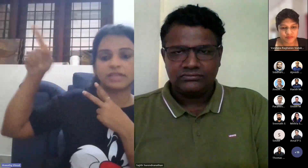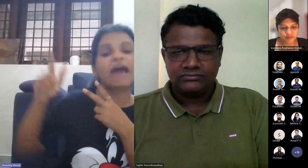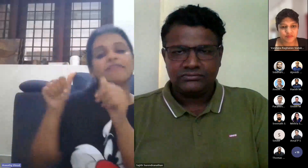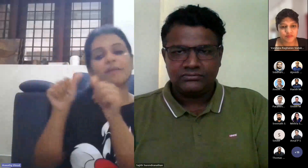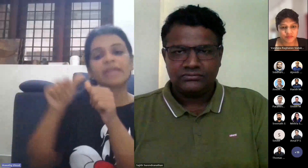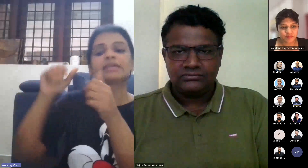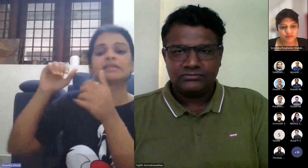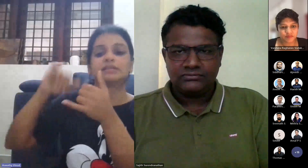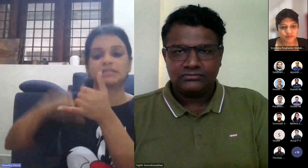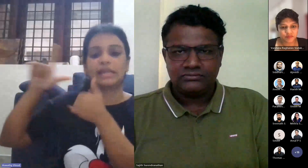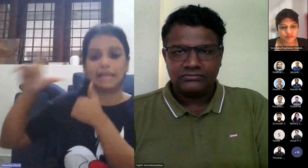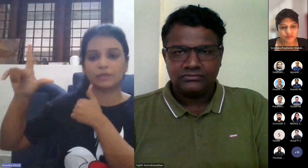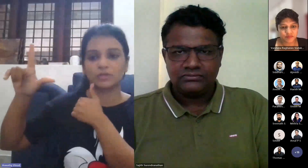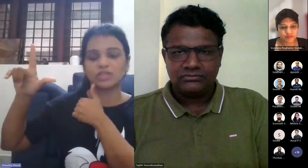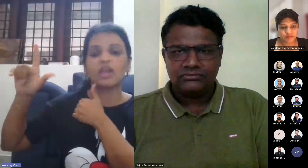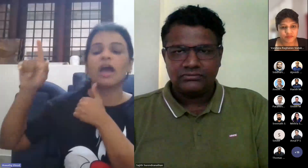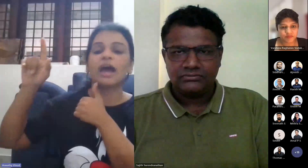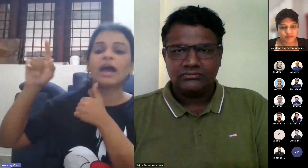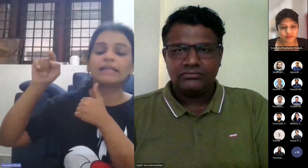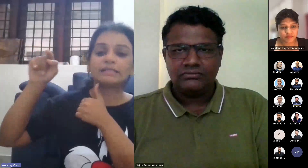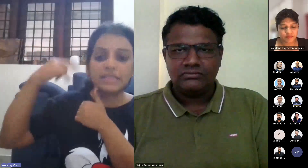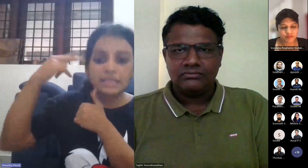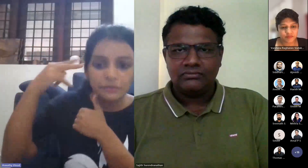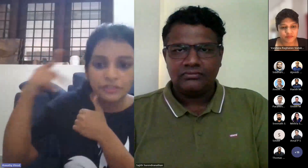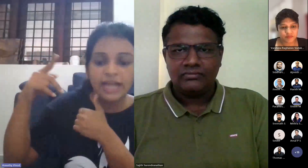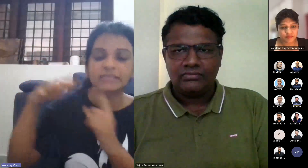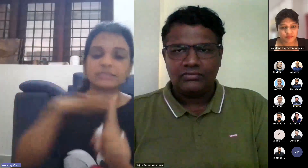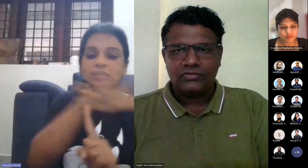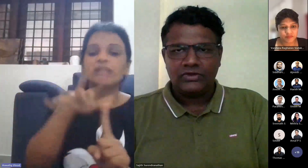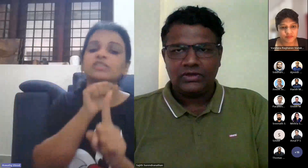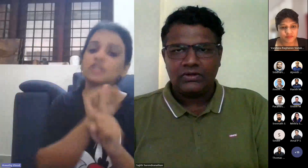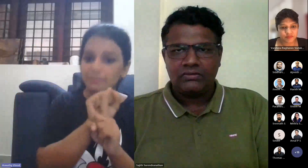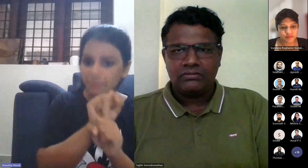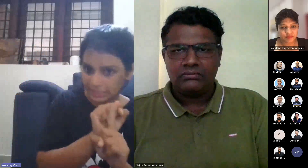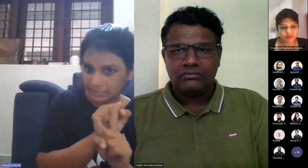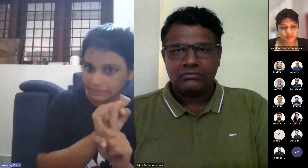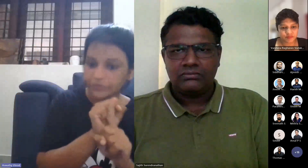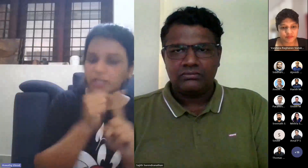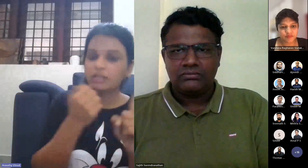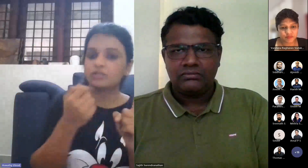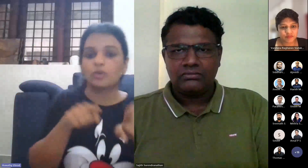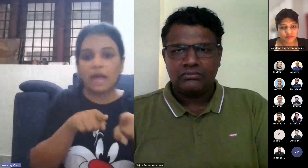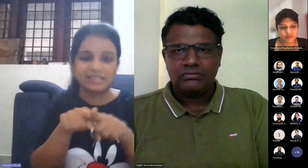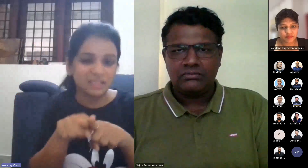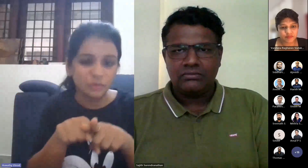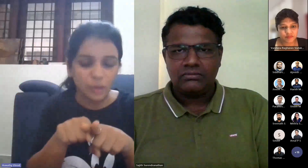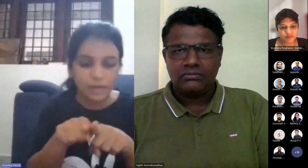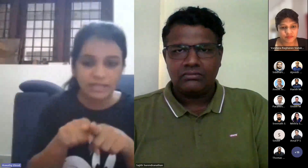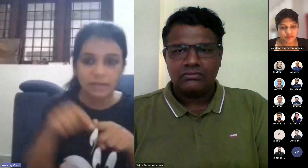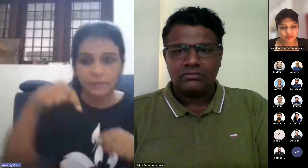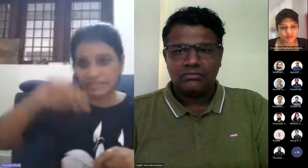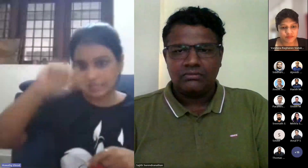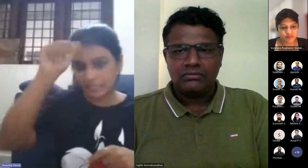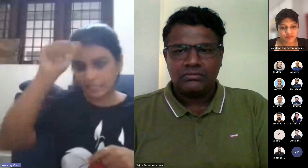different. They have American Sign Language. And the reason for that is it's culturally based. So I can just give you